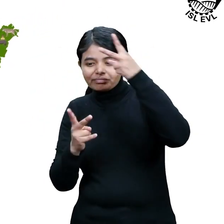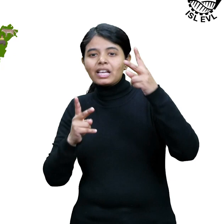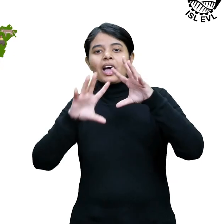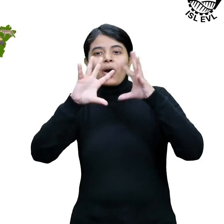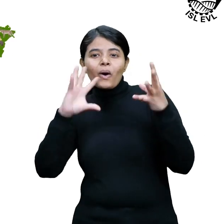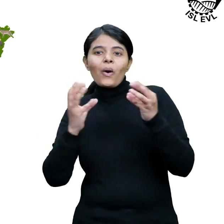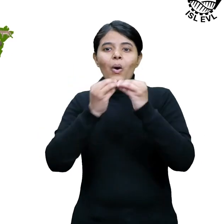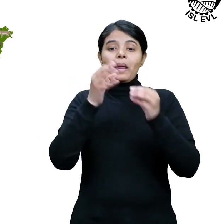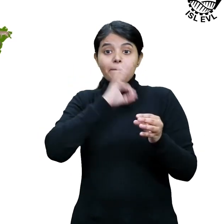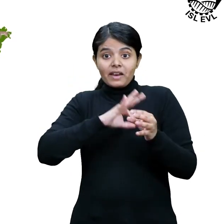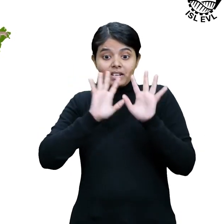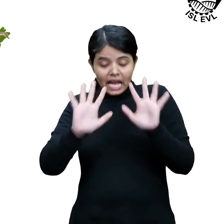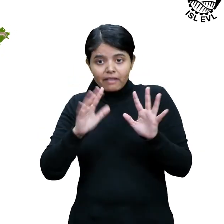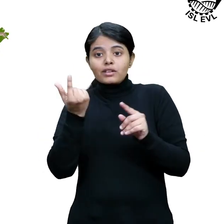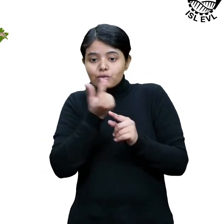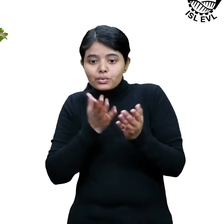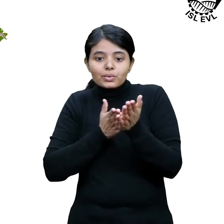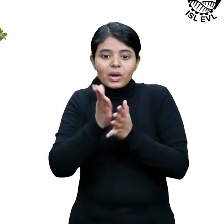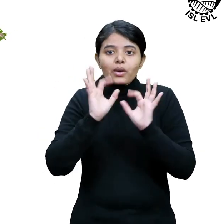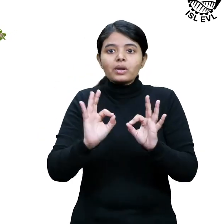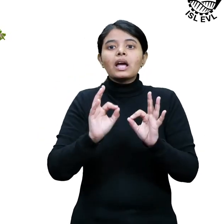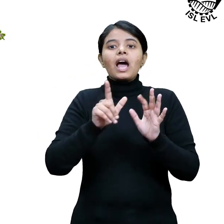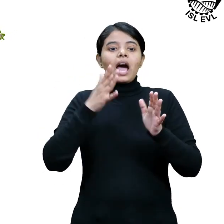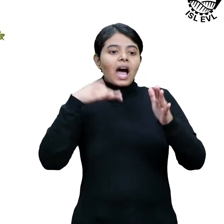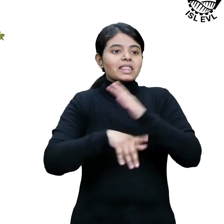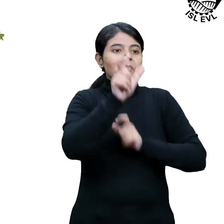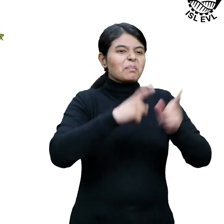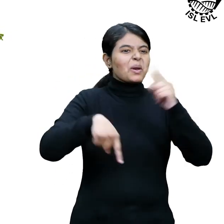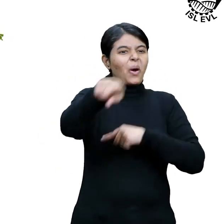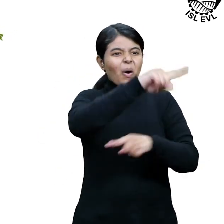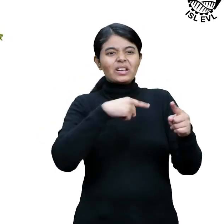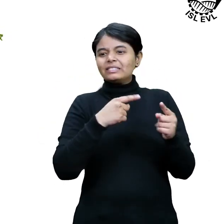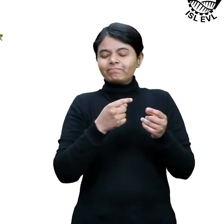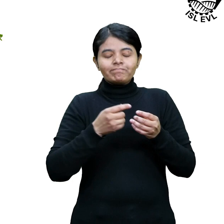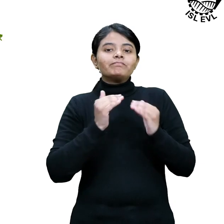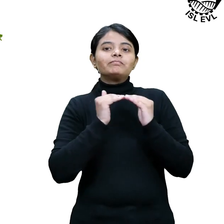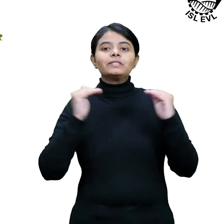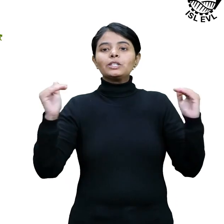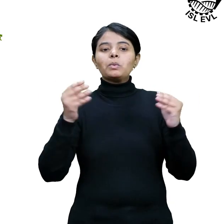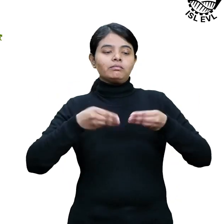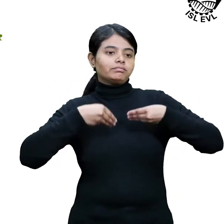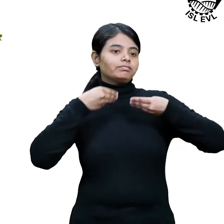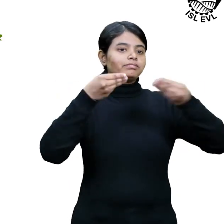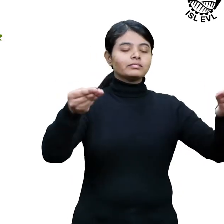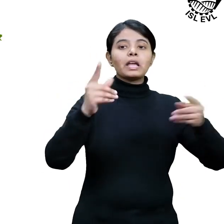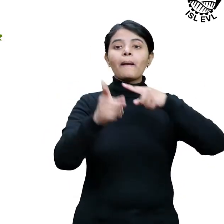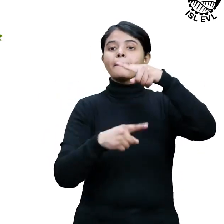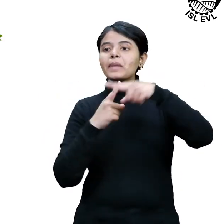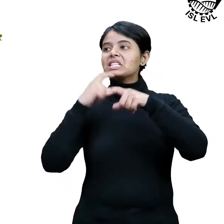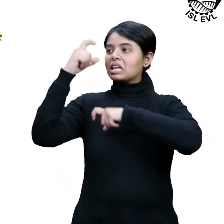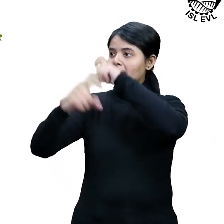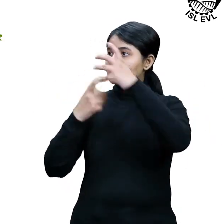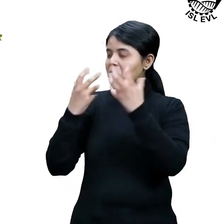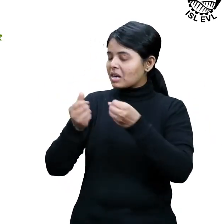fair and equitable benefits to the local communities in return for any biological resources or